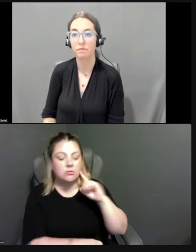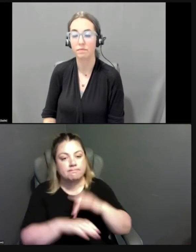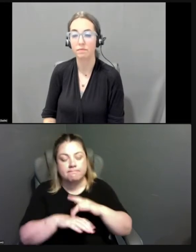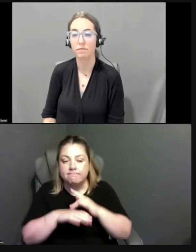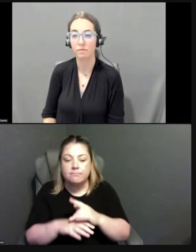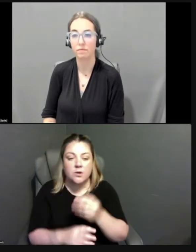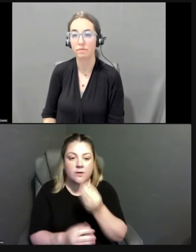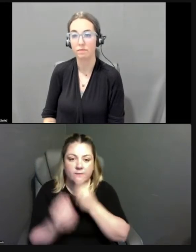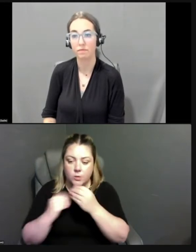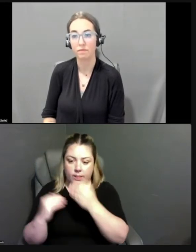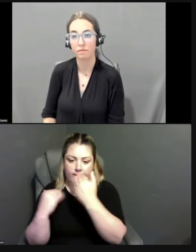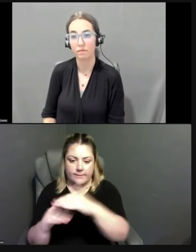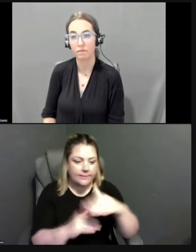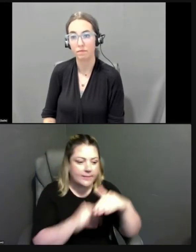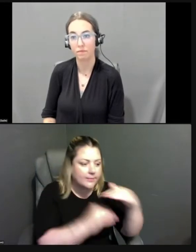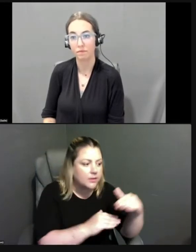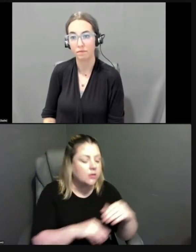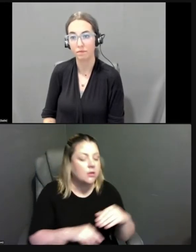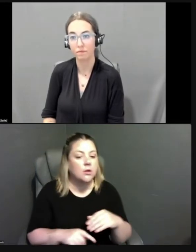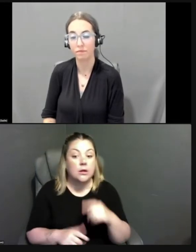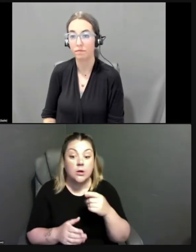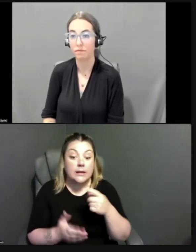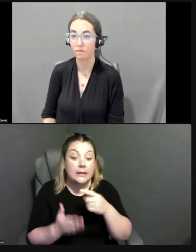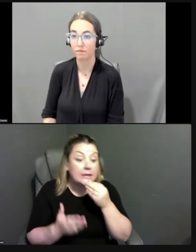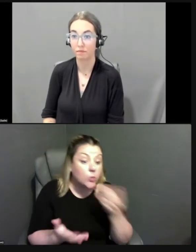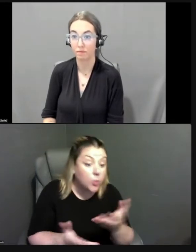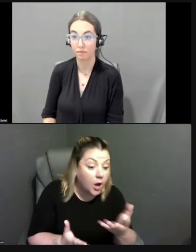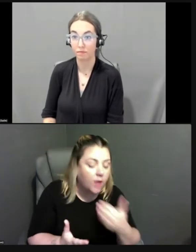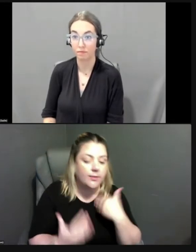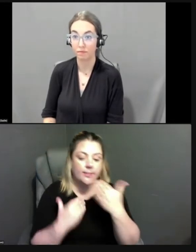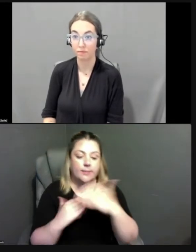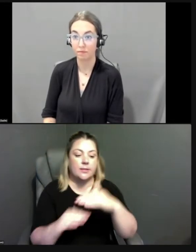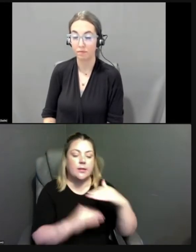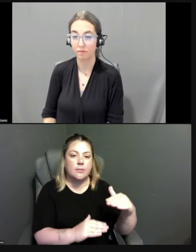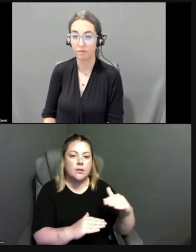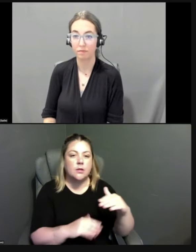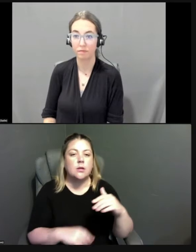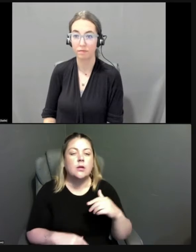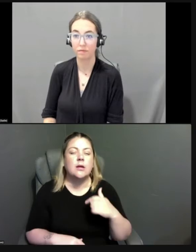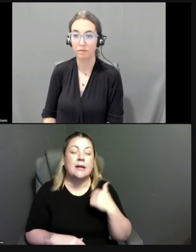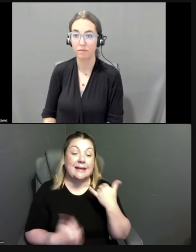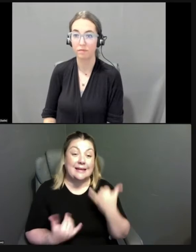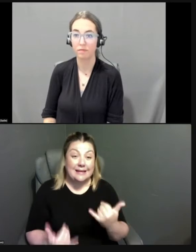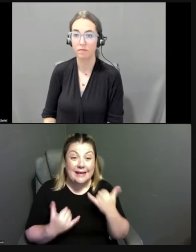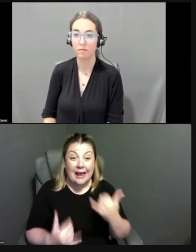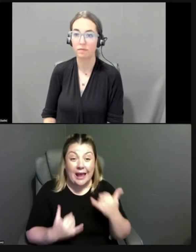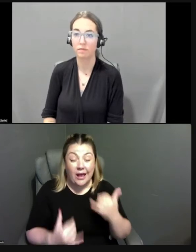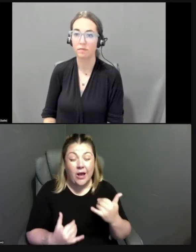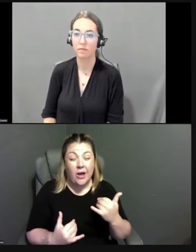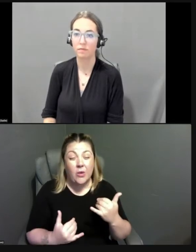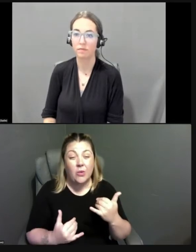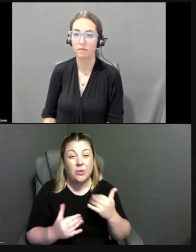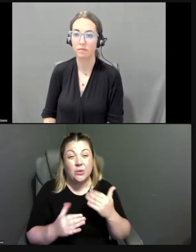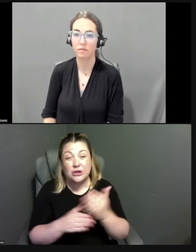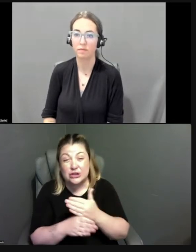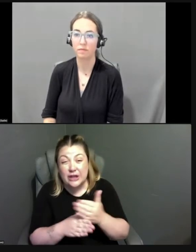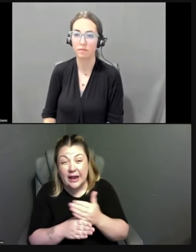intake. I generally feel like when talking about stuff like that that's in the past, it's really not helpful to talk about behaviors,